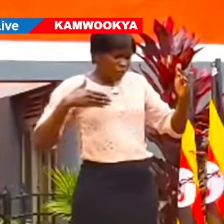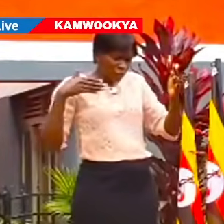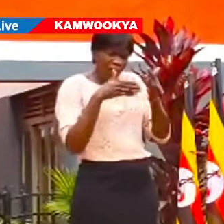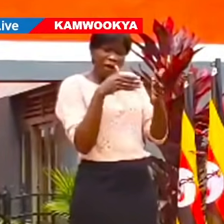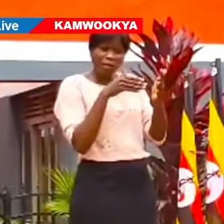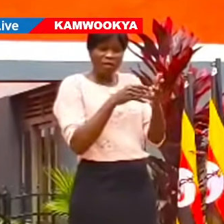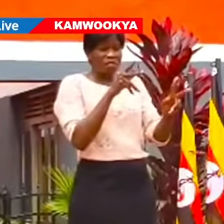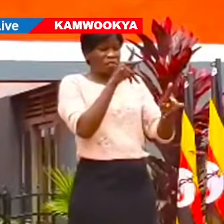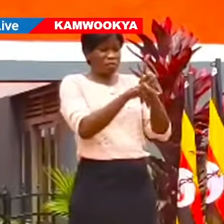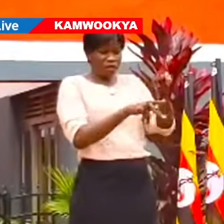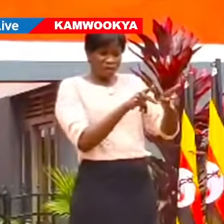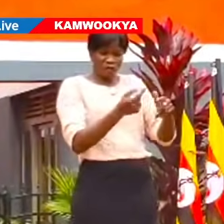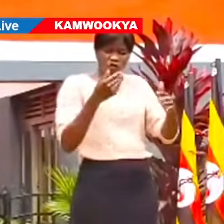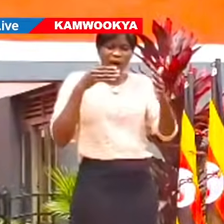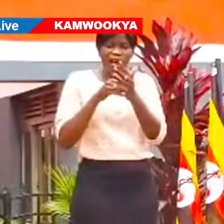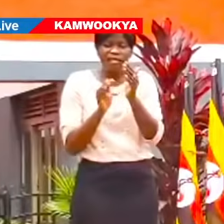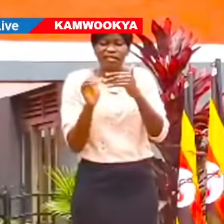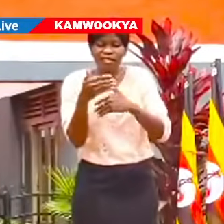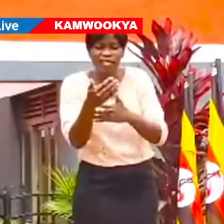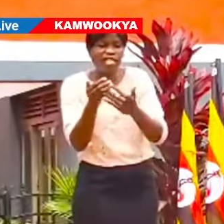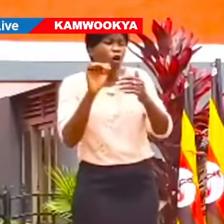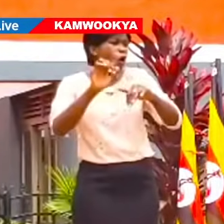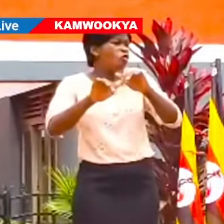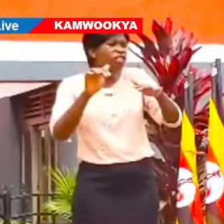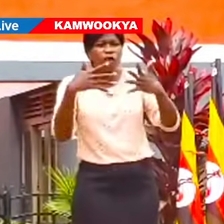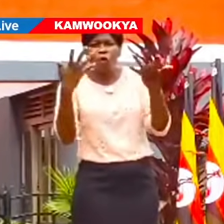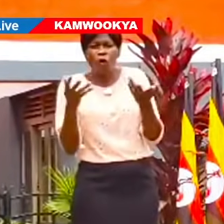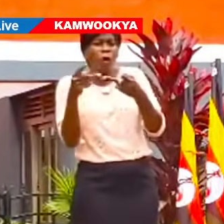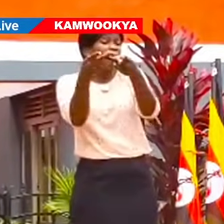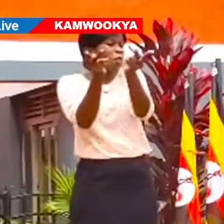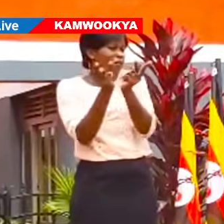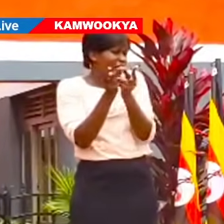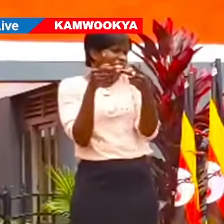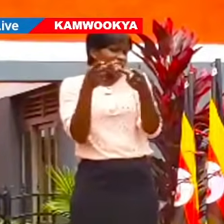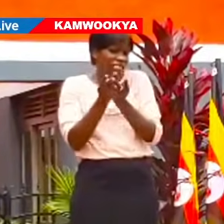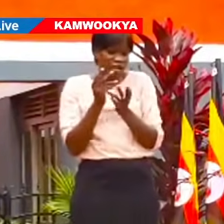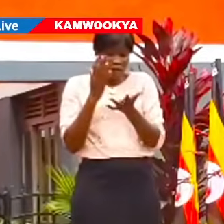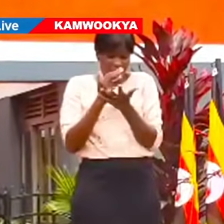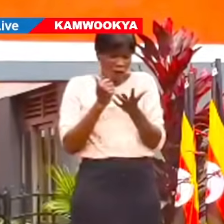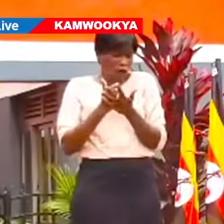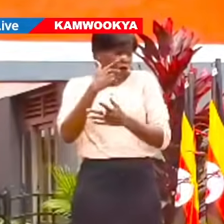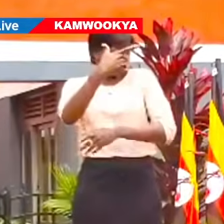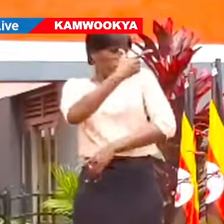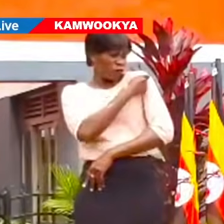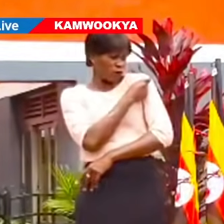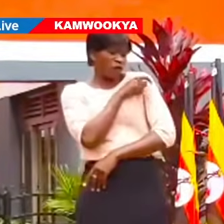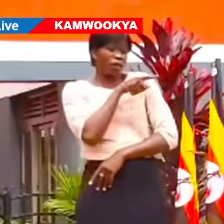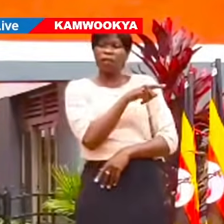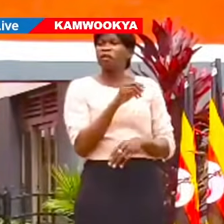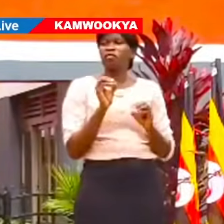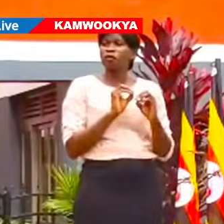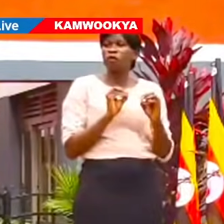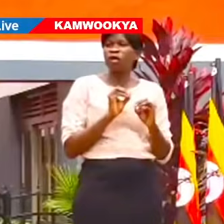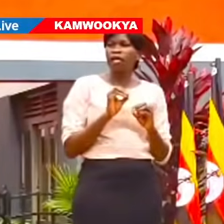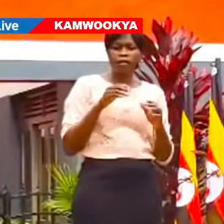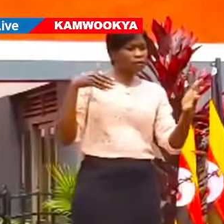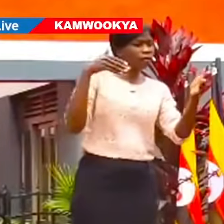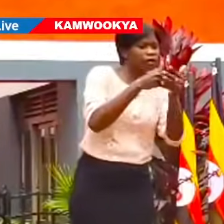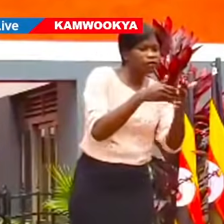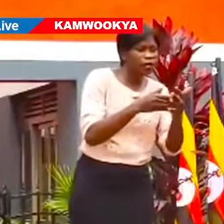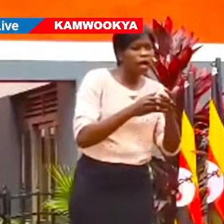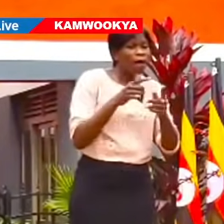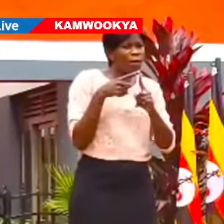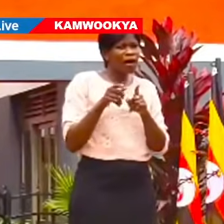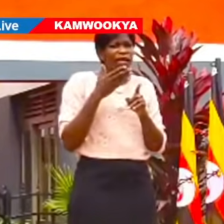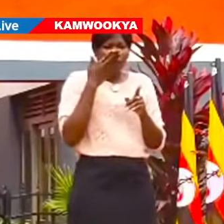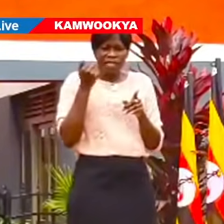olw'ensonga nti eddagala lino twalisoose direkera abantu abali ku risk ng'aba